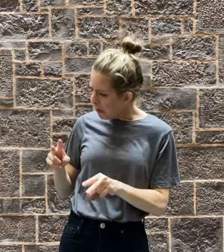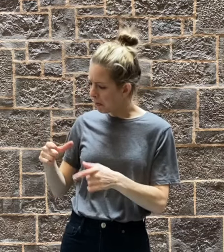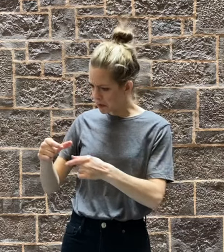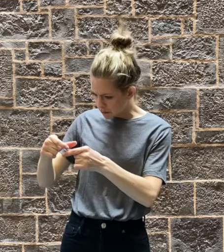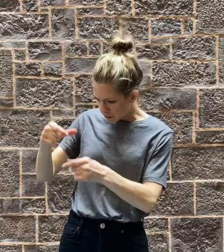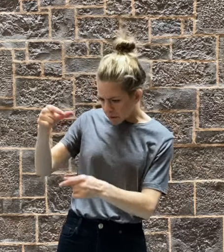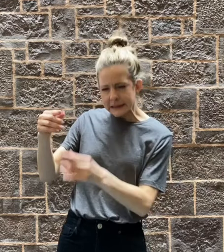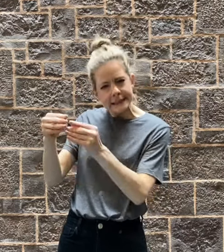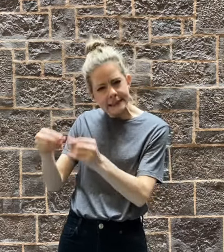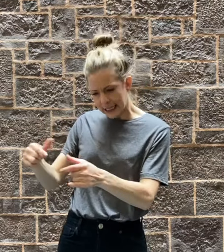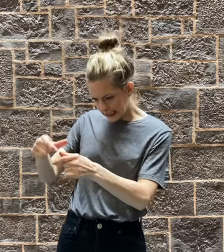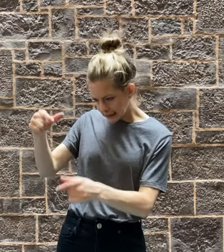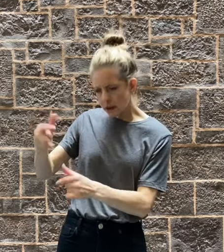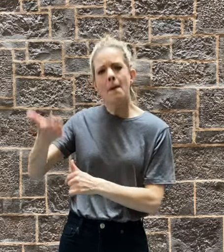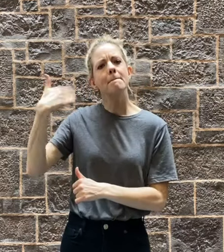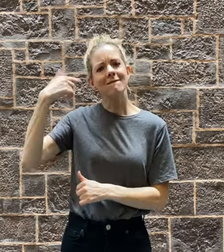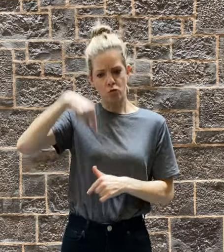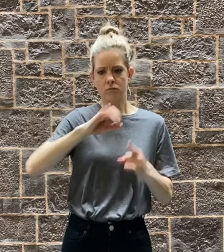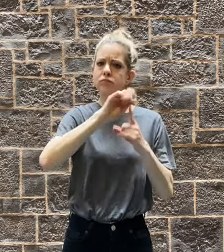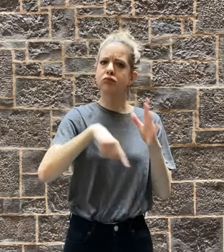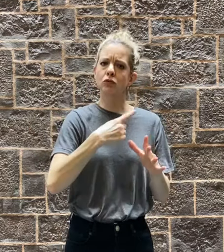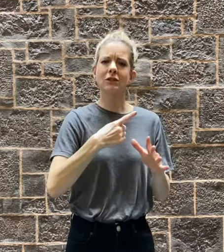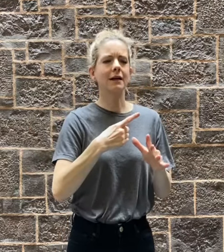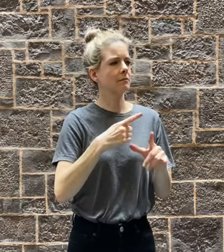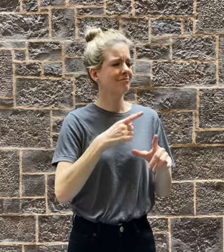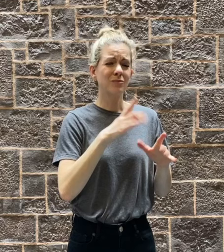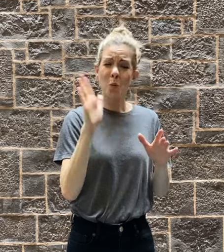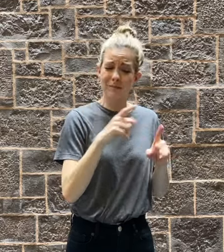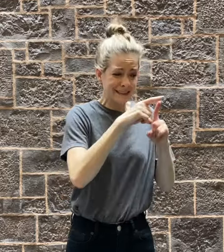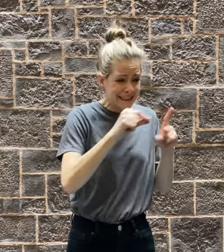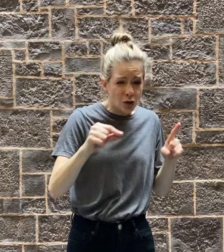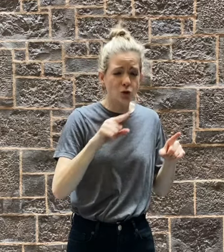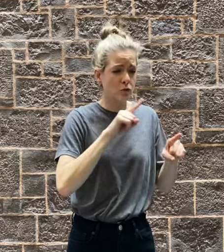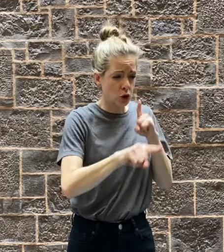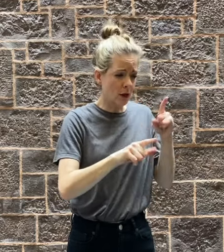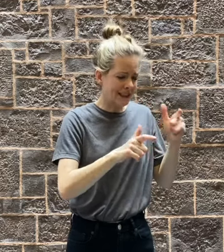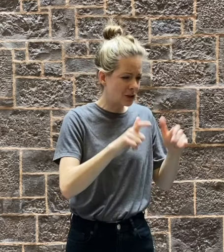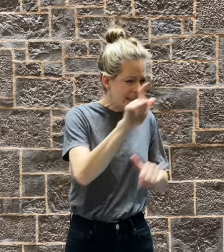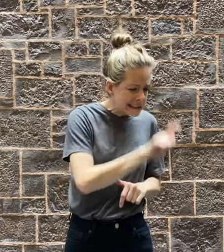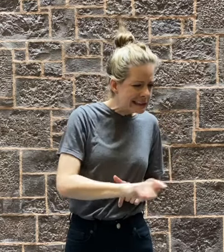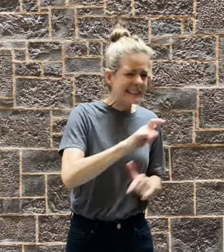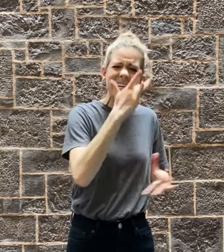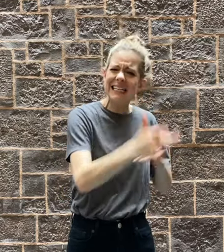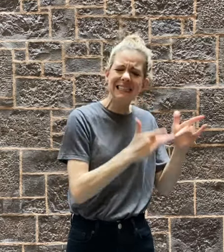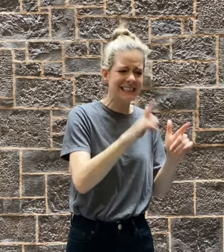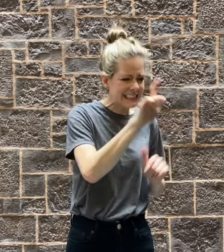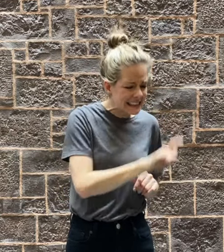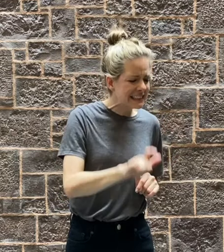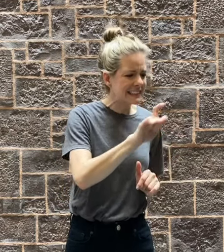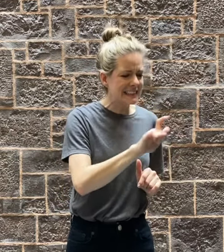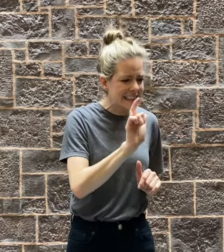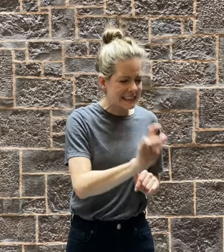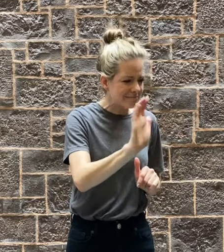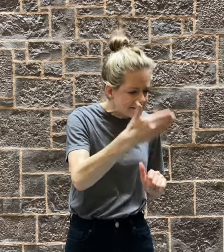on the project, it was all digital, and so I was like trolling around, to use a Polawi term, around the digital archives, and then found these sand